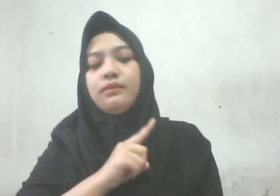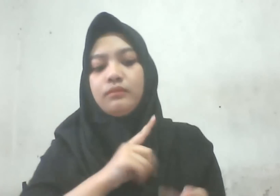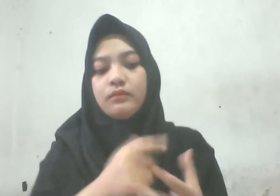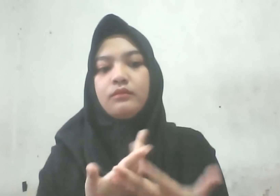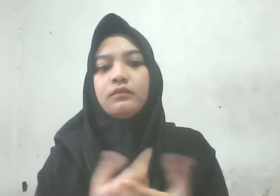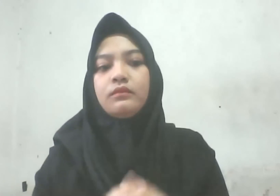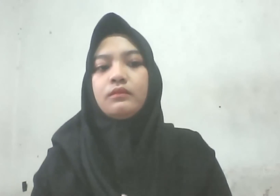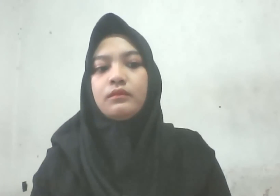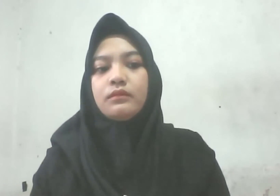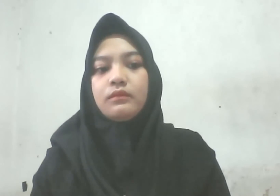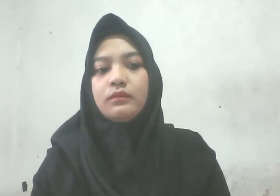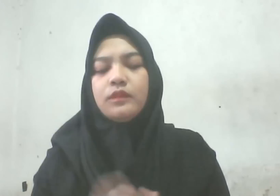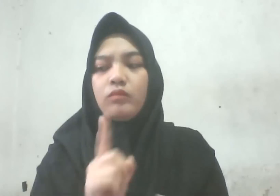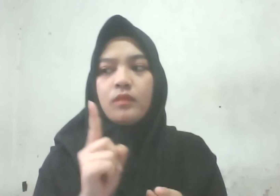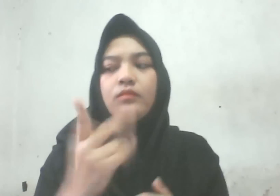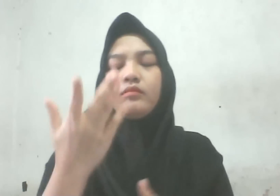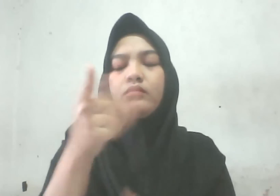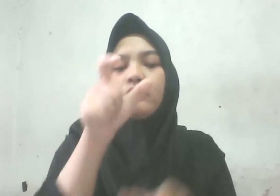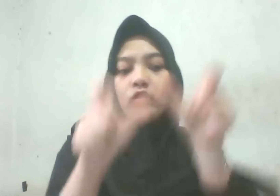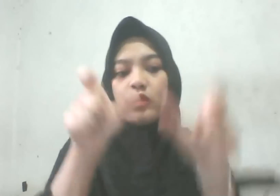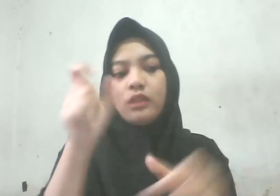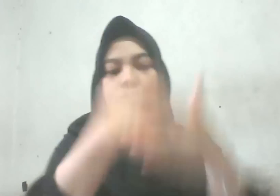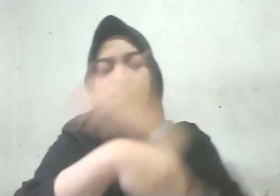construct disabled people as the problem.